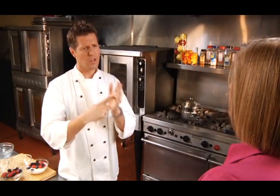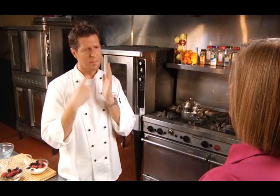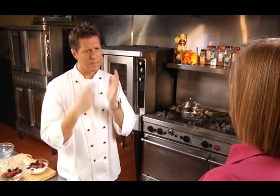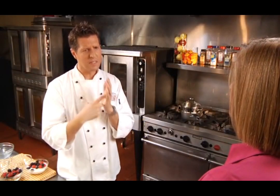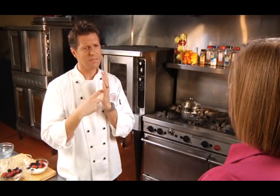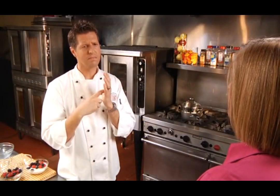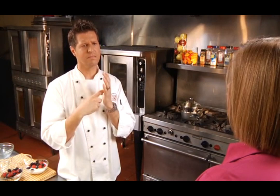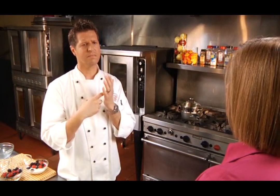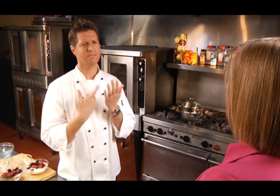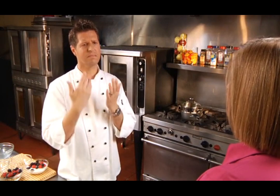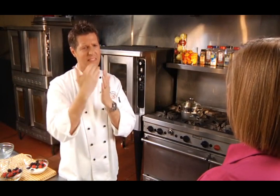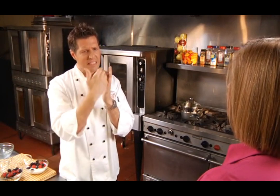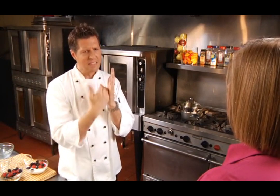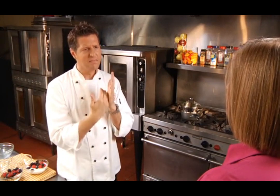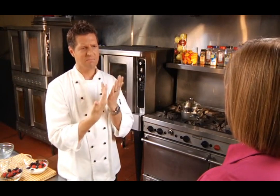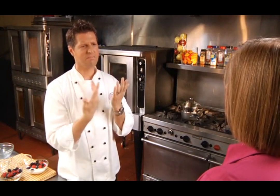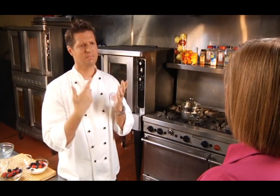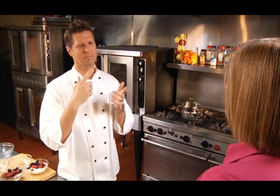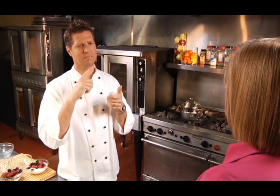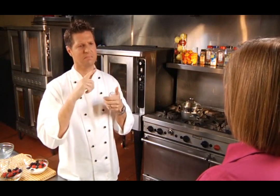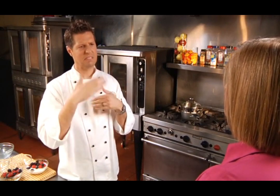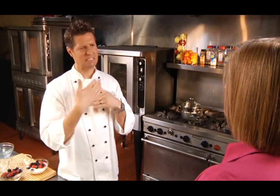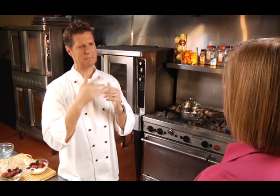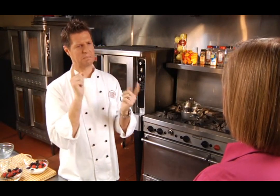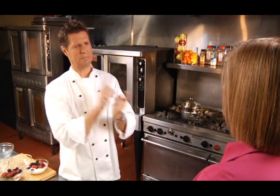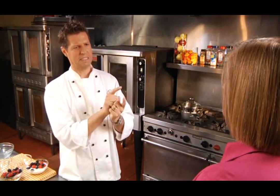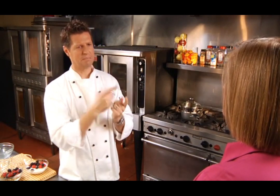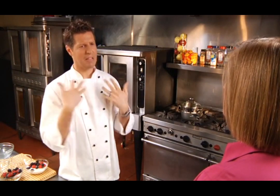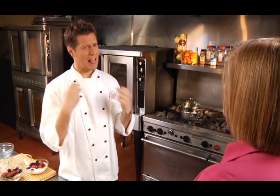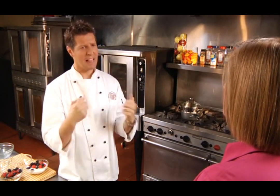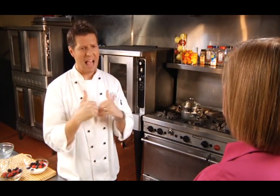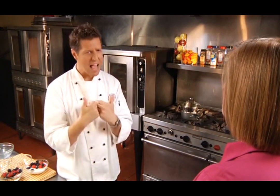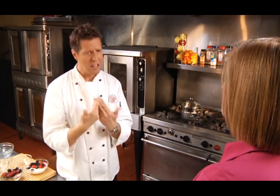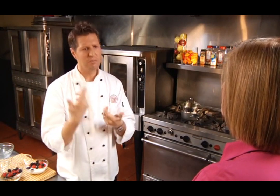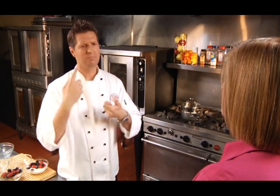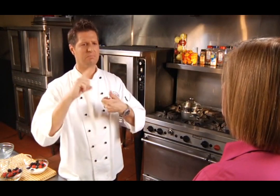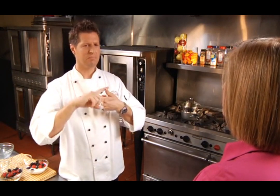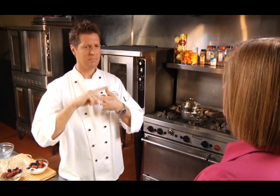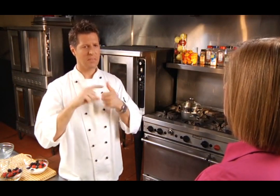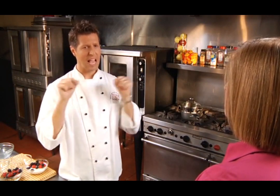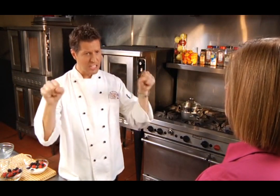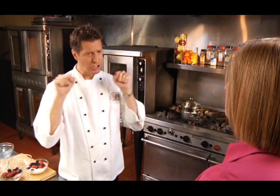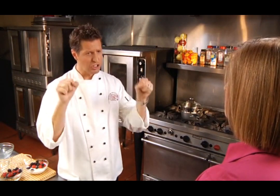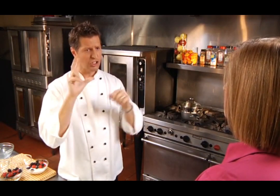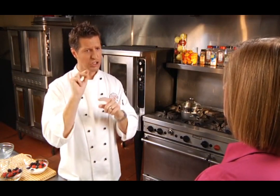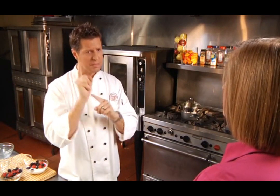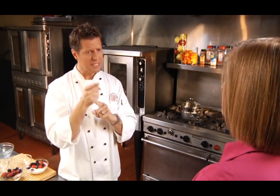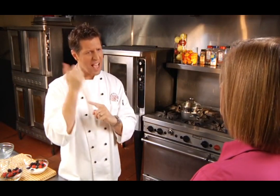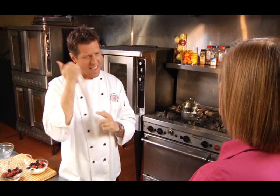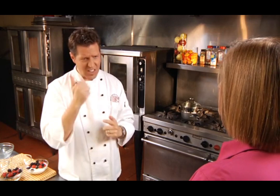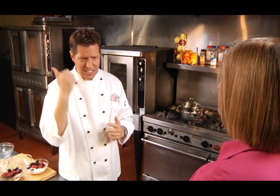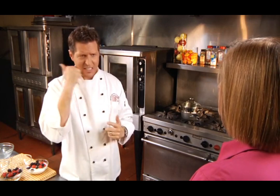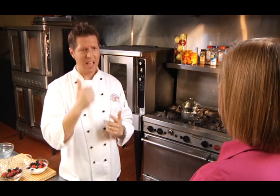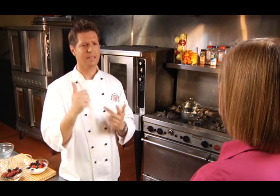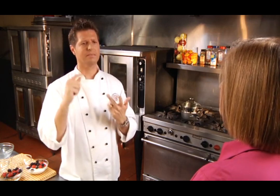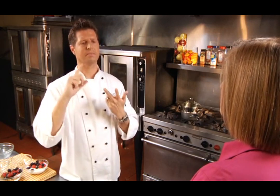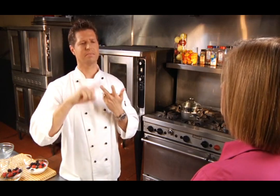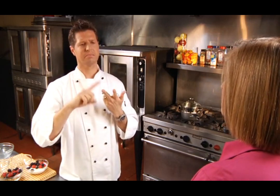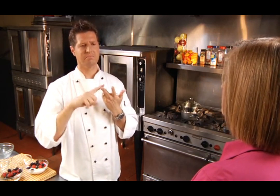The recommendations you talked about seem simple enough to follow. To improve our health, we need to do at least 30 minutes of